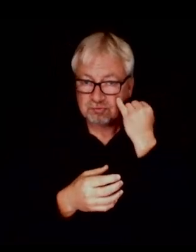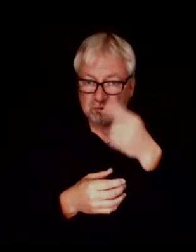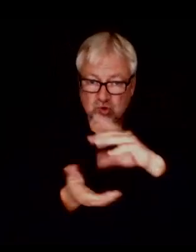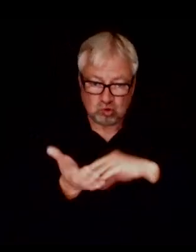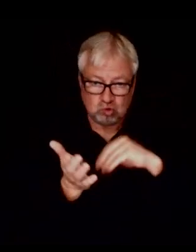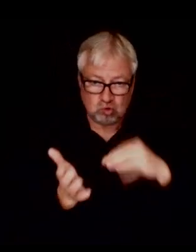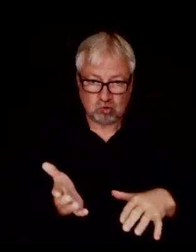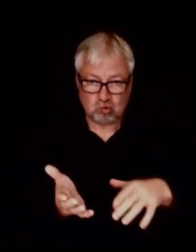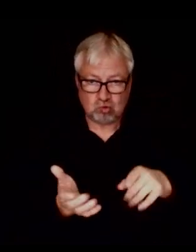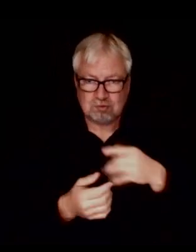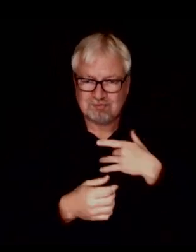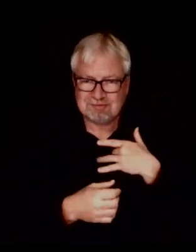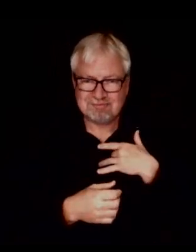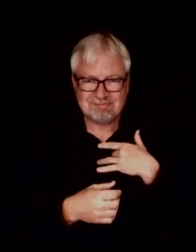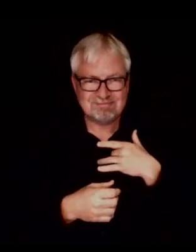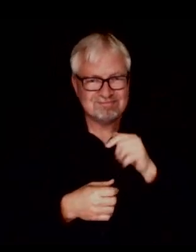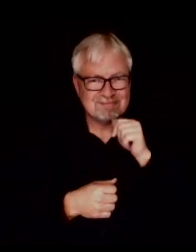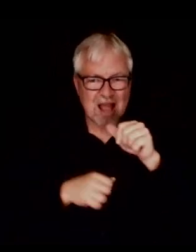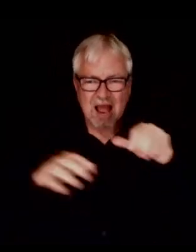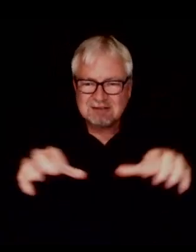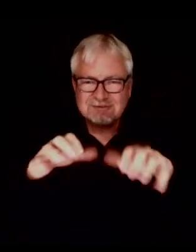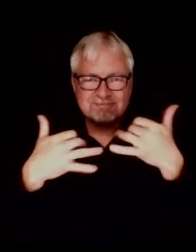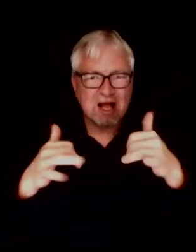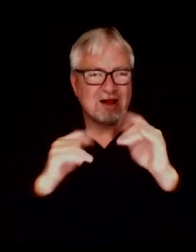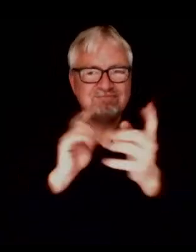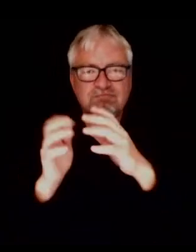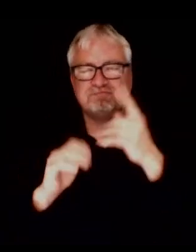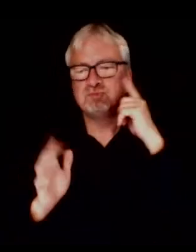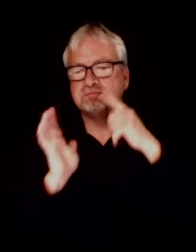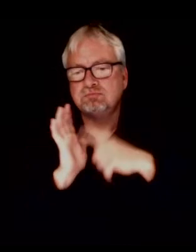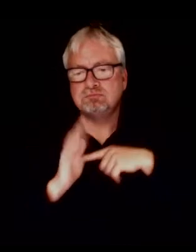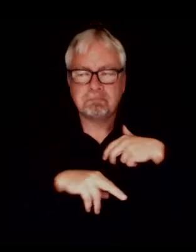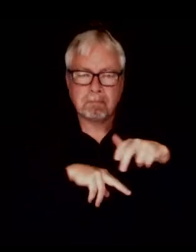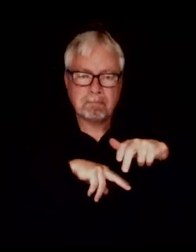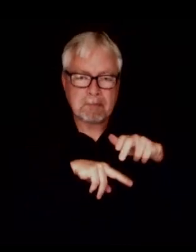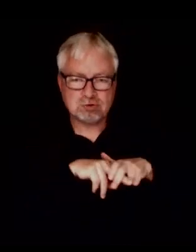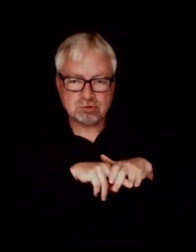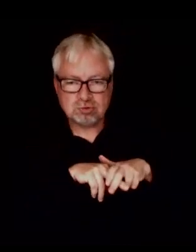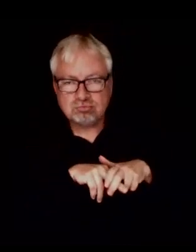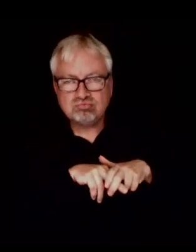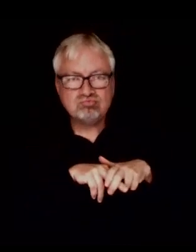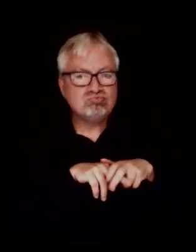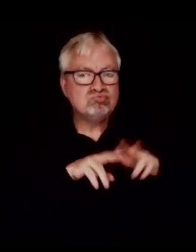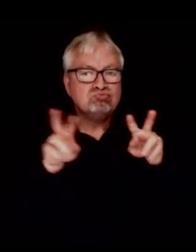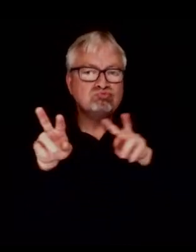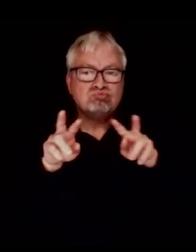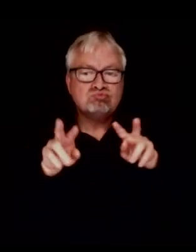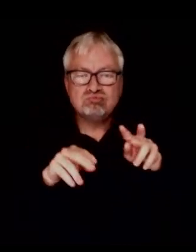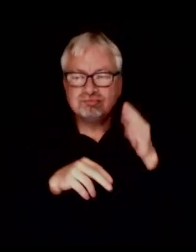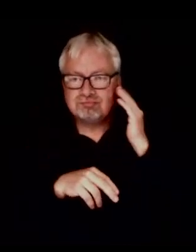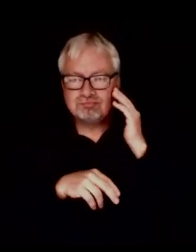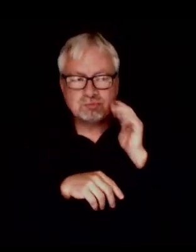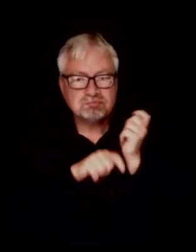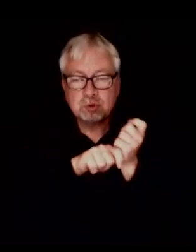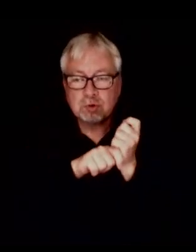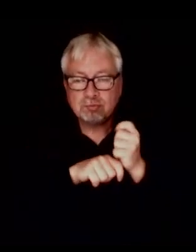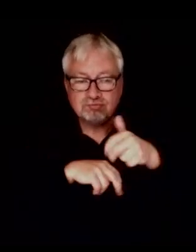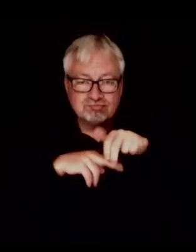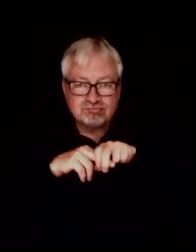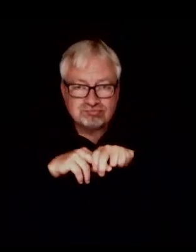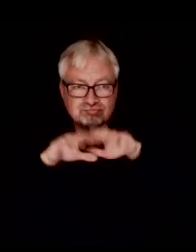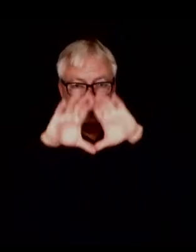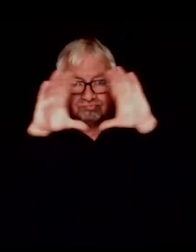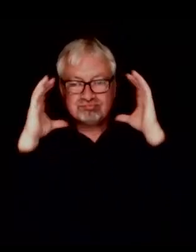example, on the sidelines or in the dugout. And face coverings must also continue to be worn at all times for indoor